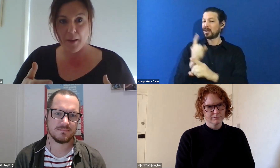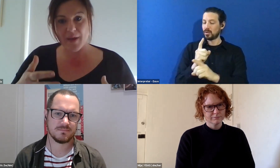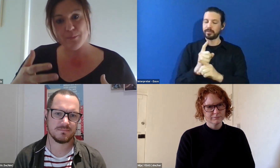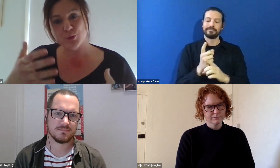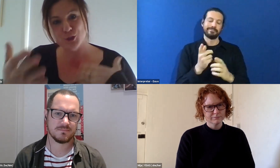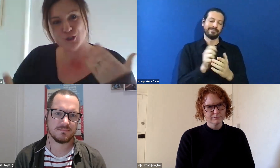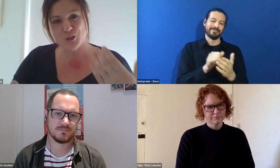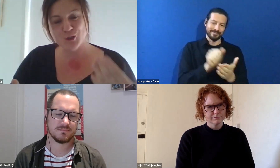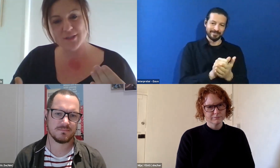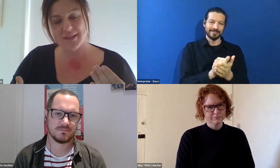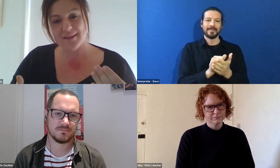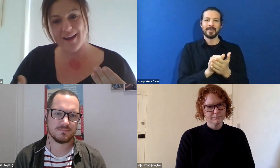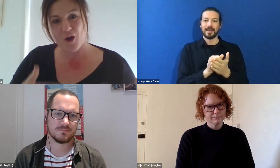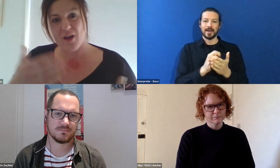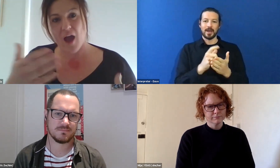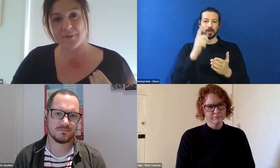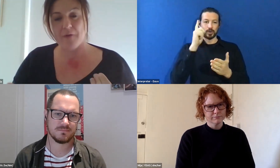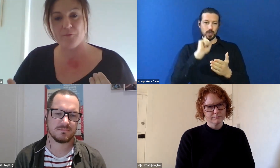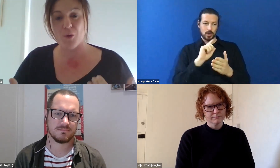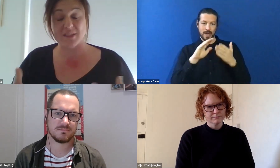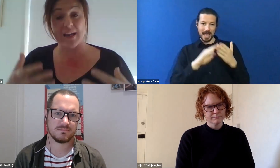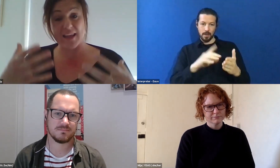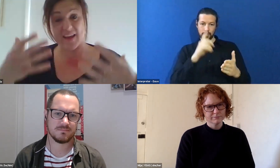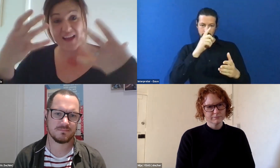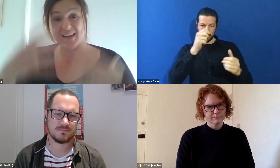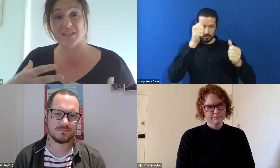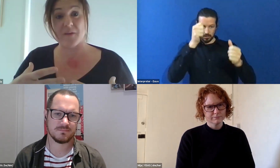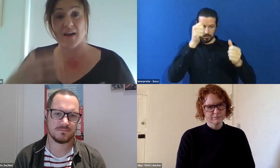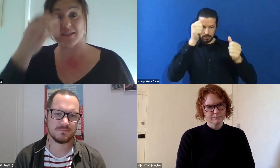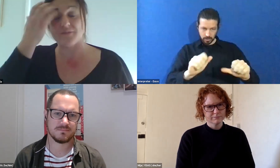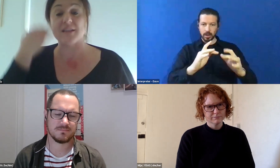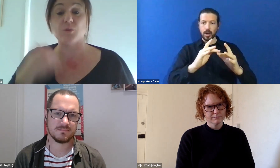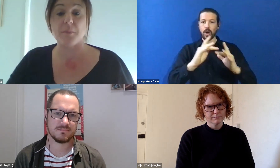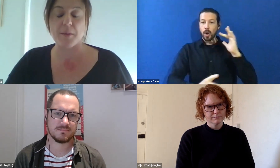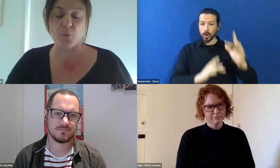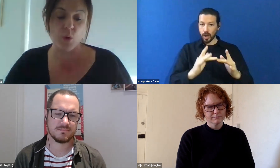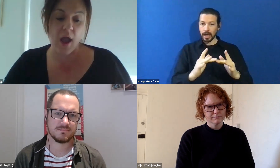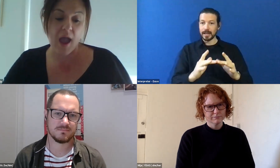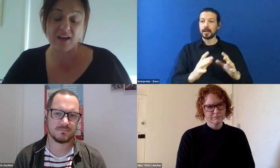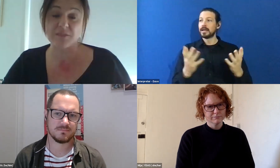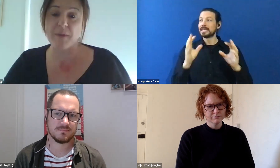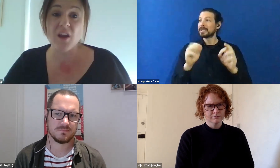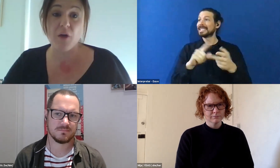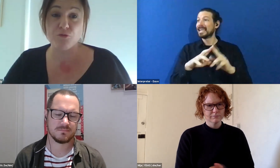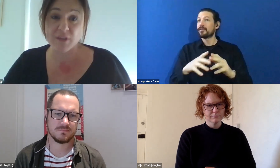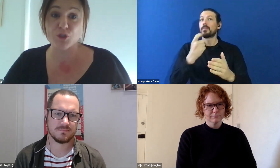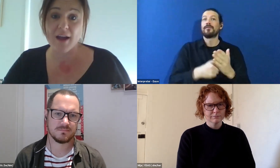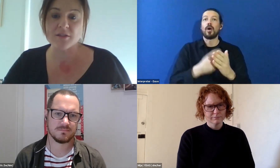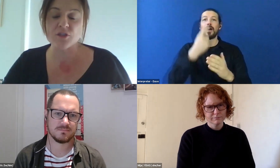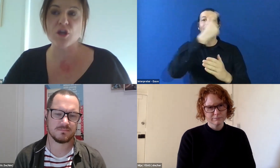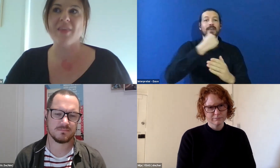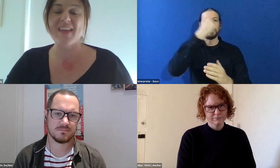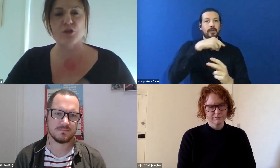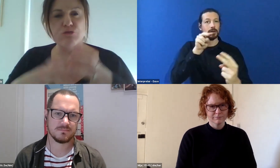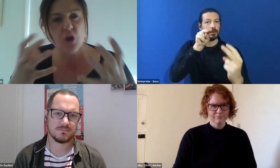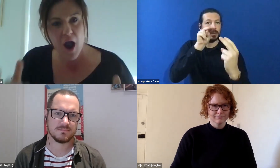get people used to using an online platform, particularly if they need to be face-to-face with people, has been a real